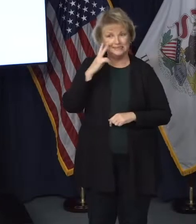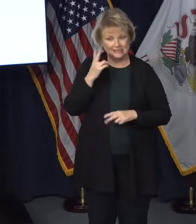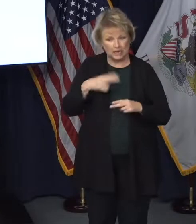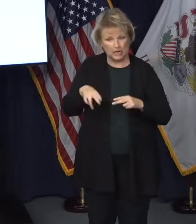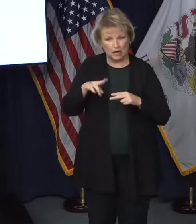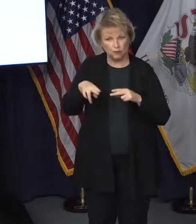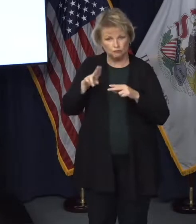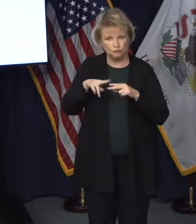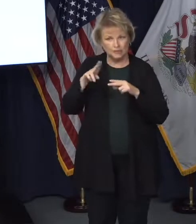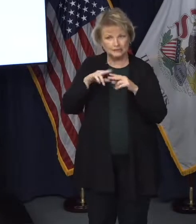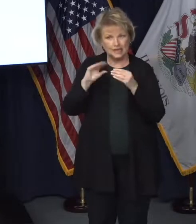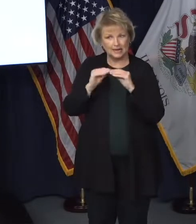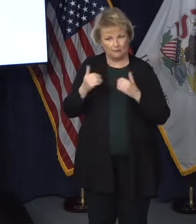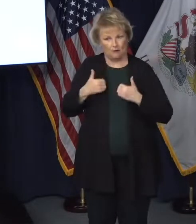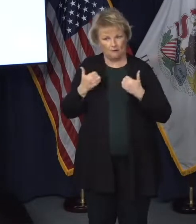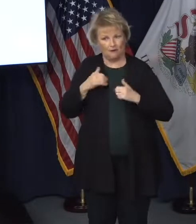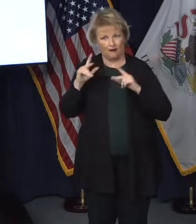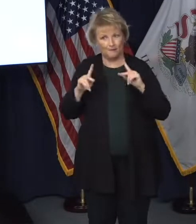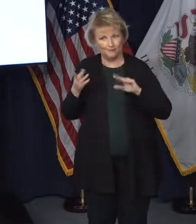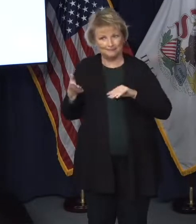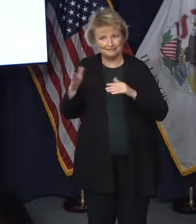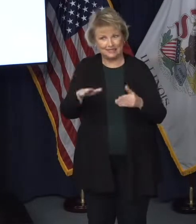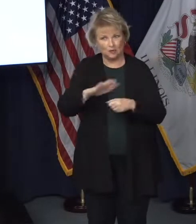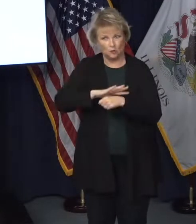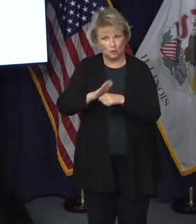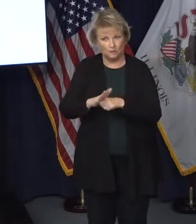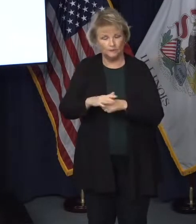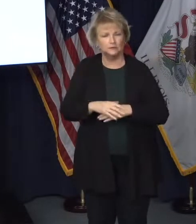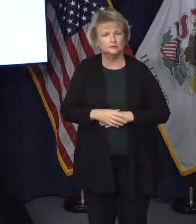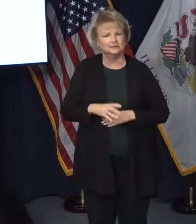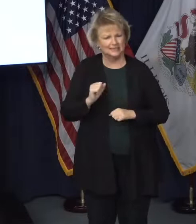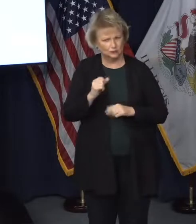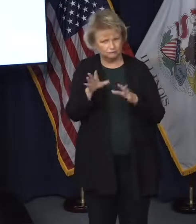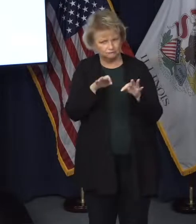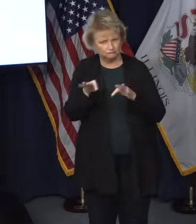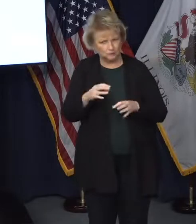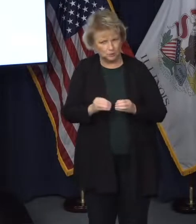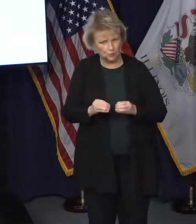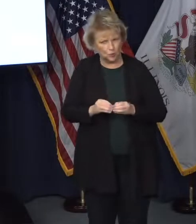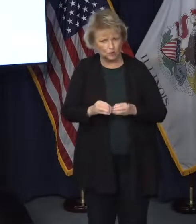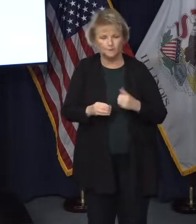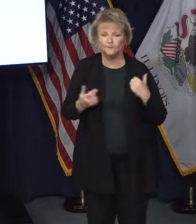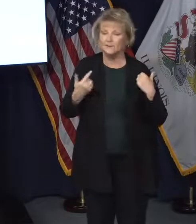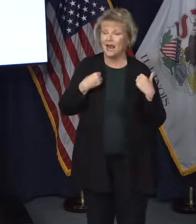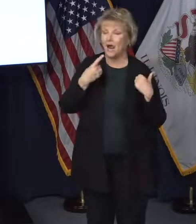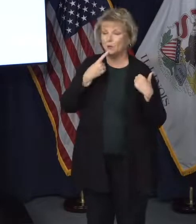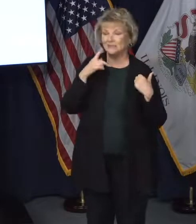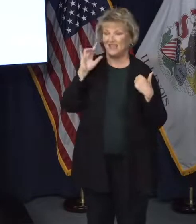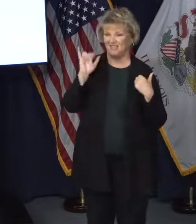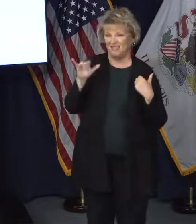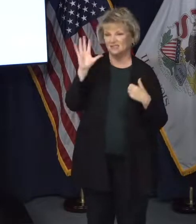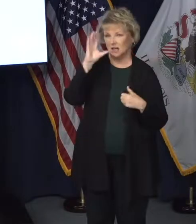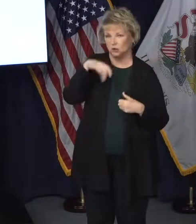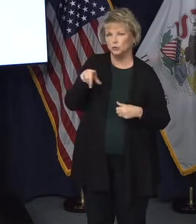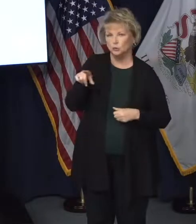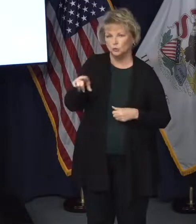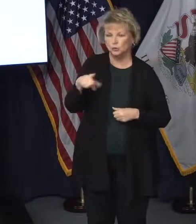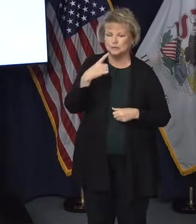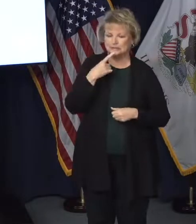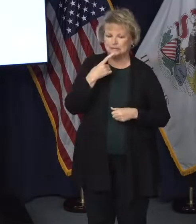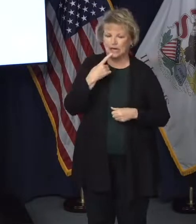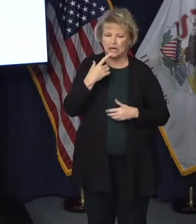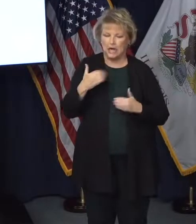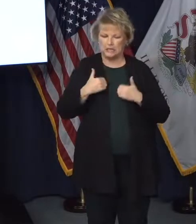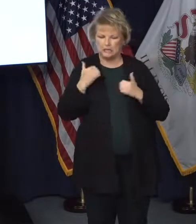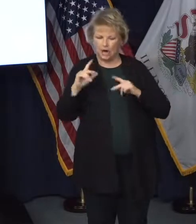increase in the number of deaths amongst younger people? Can you just break that down a little bit more? I'll just say that sounds very unusual to me, to say that